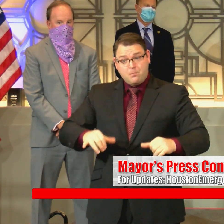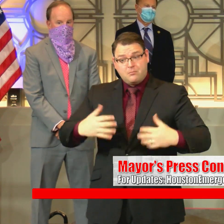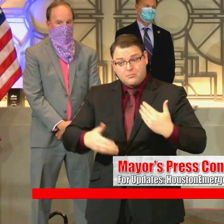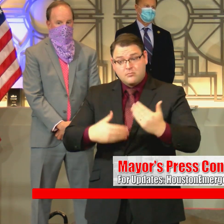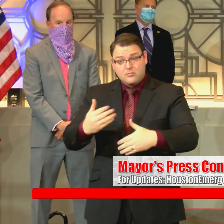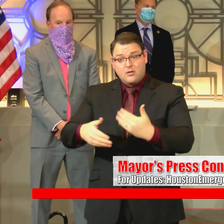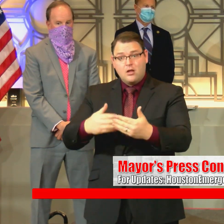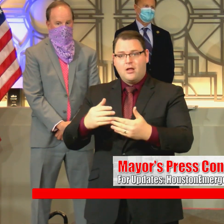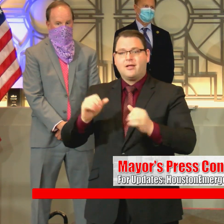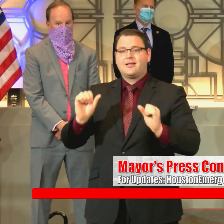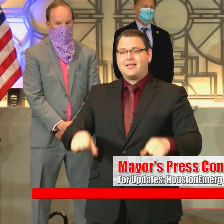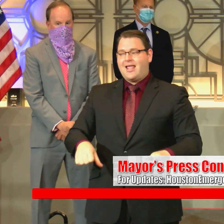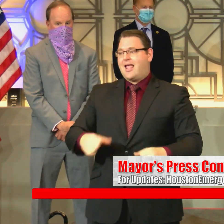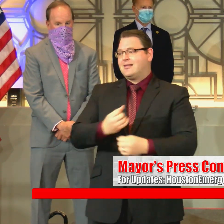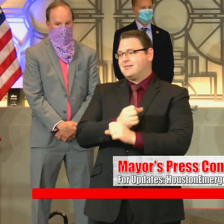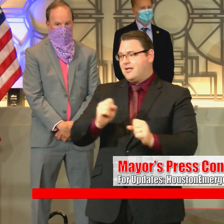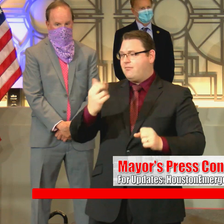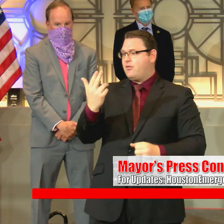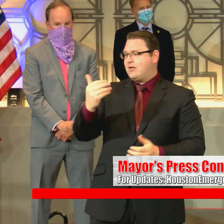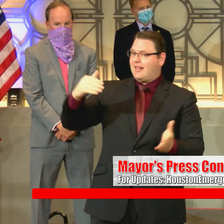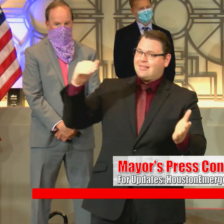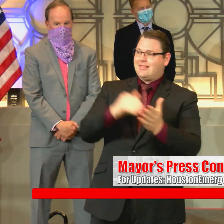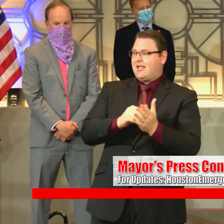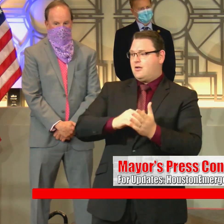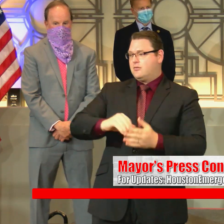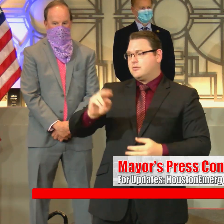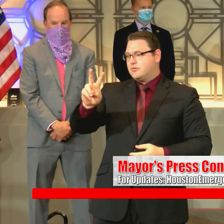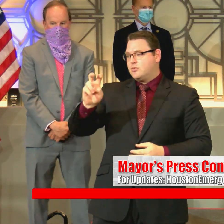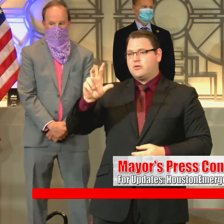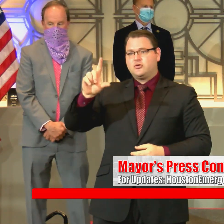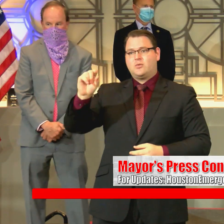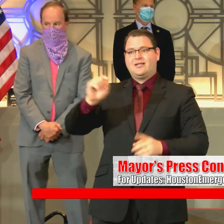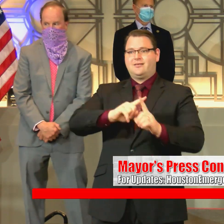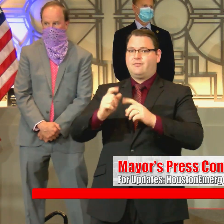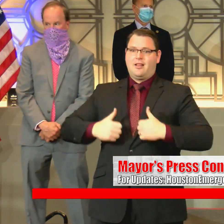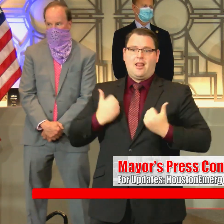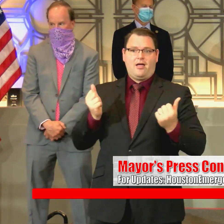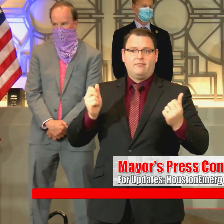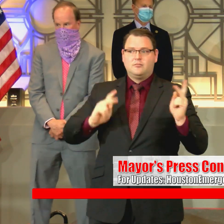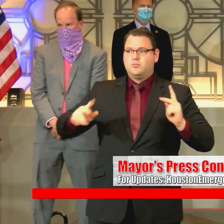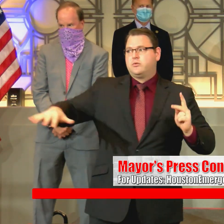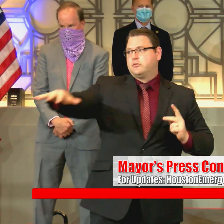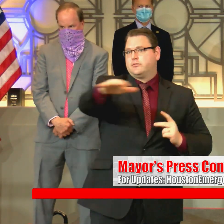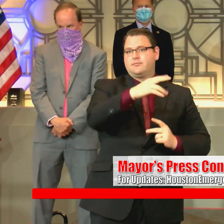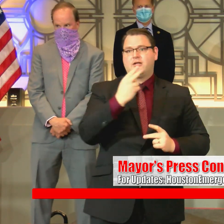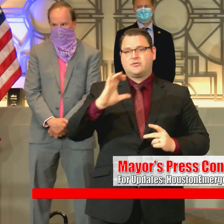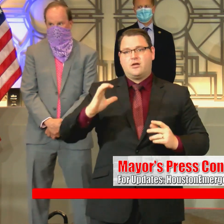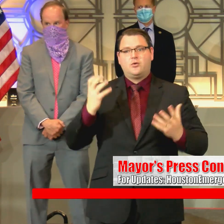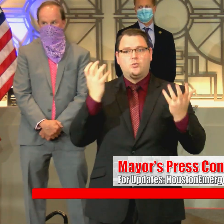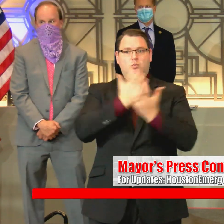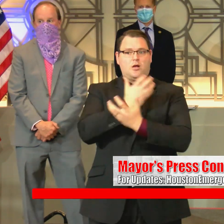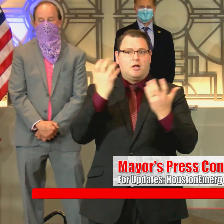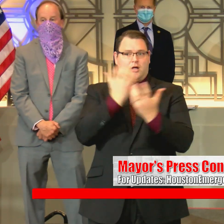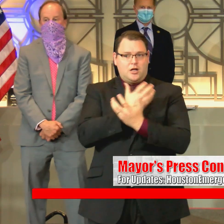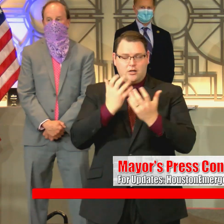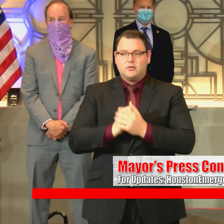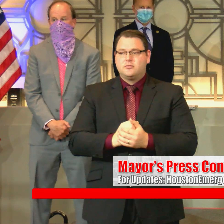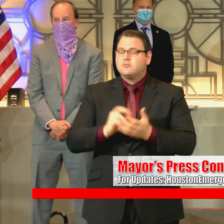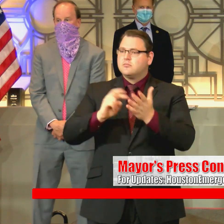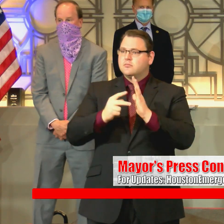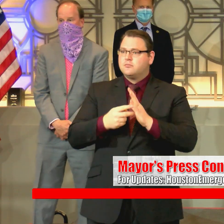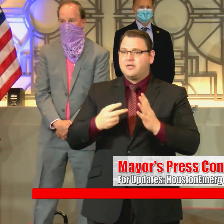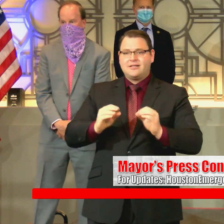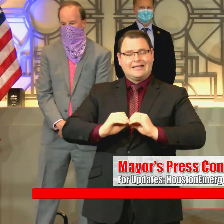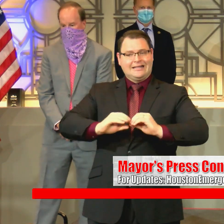13,220 lives right here in the Houston-Harris County area. So the message is very, very clear. Social distancing works,